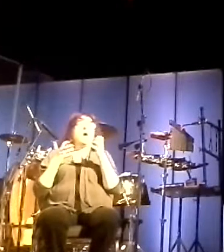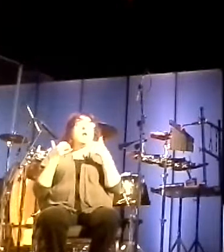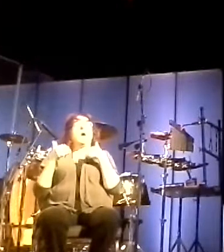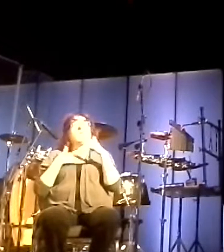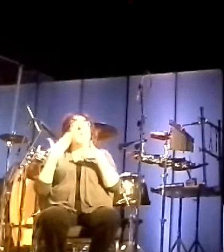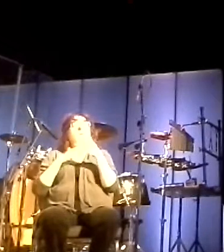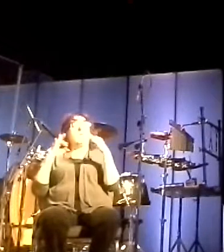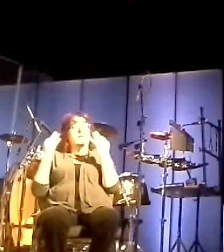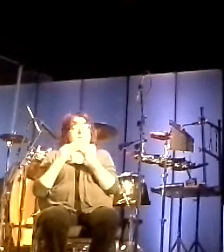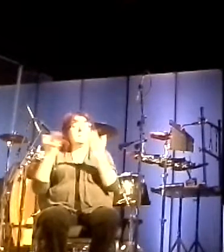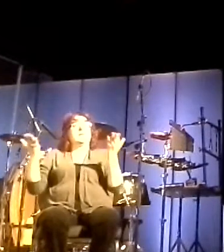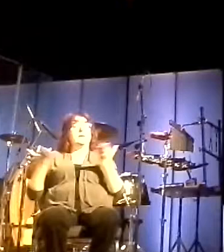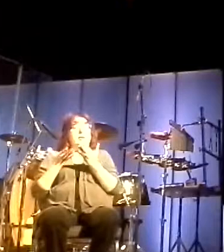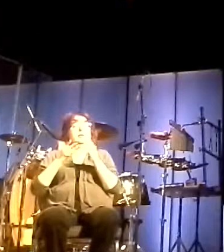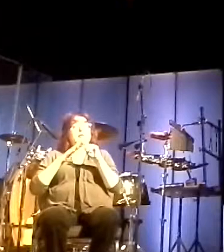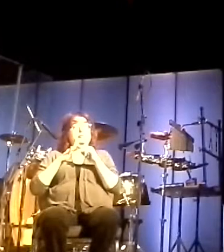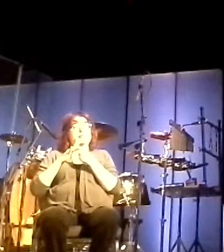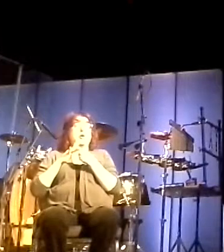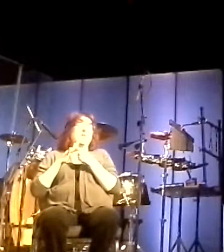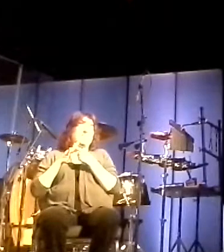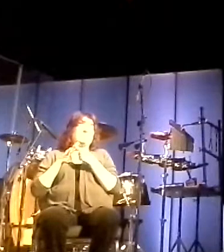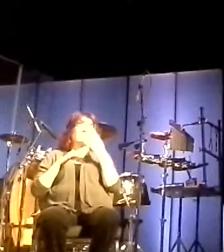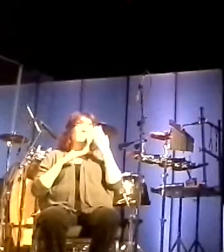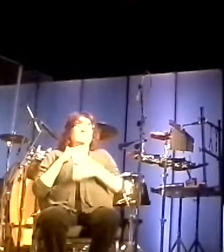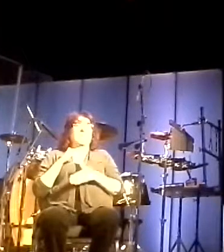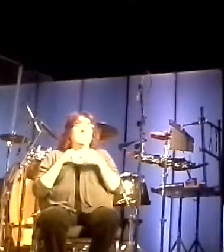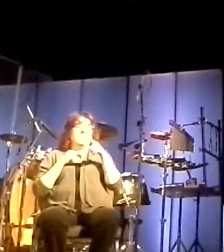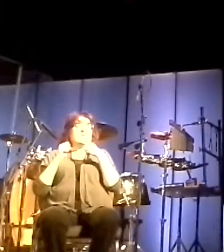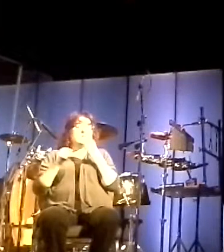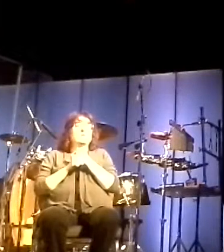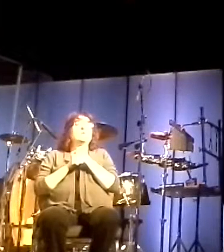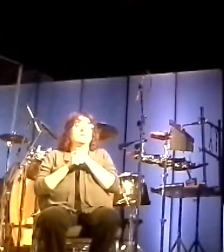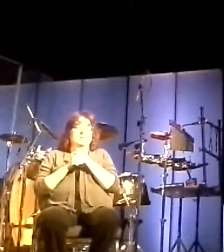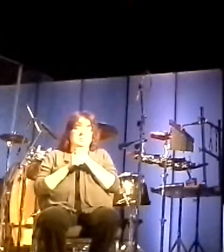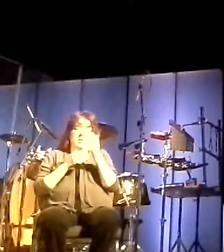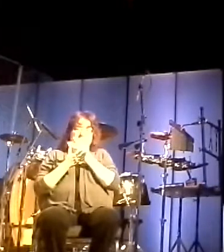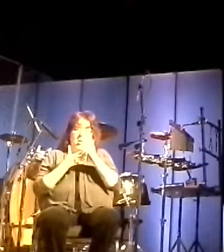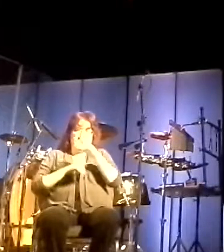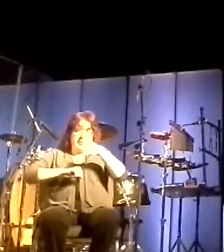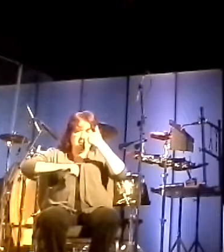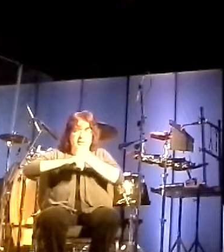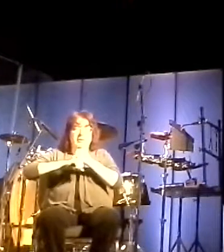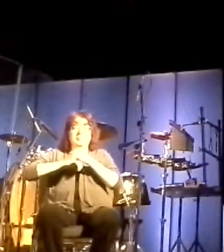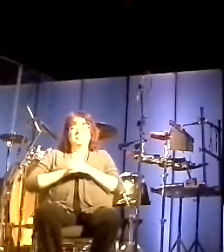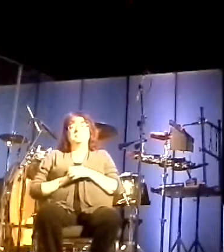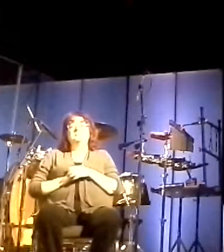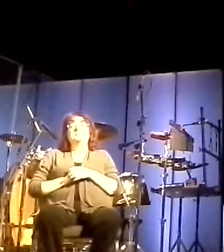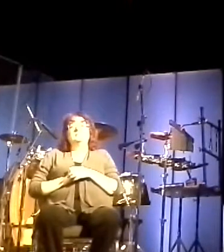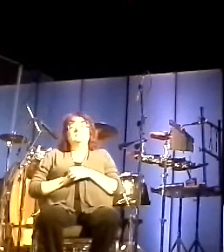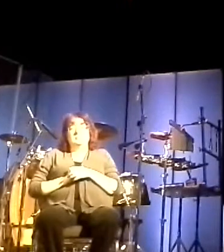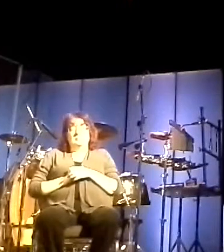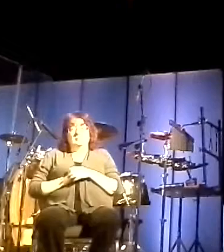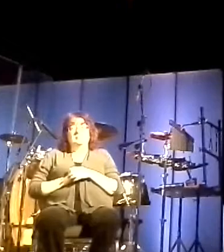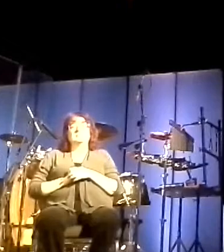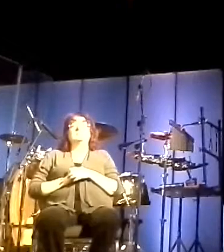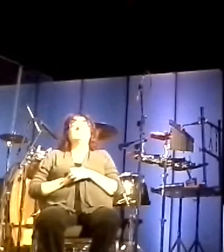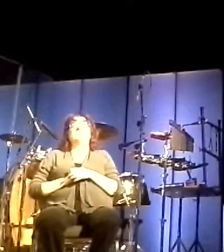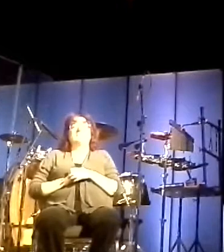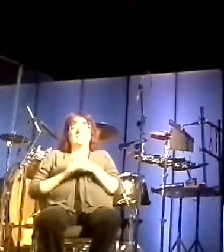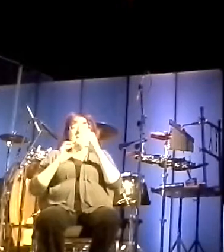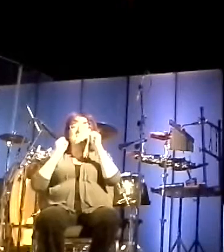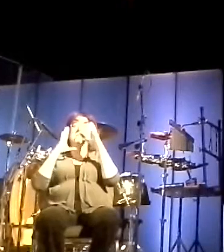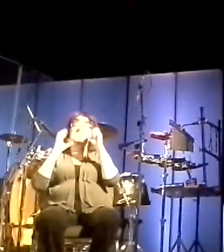our whole family on our campus here starting, hopefully by the end of this year, get that parking place taken care of as well. It has been